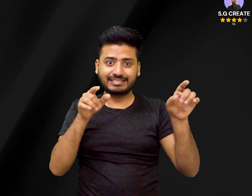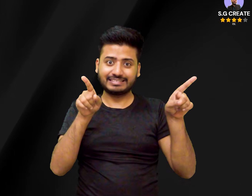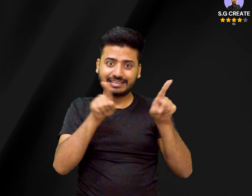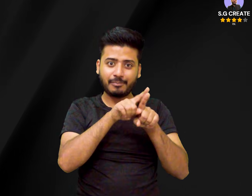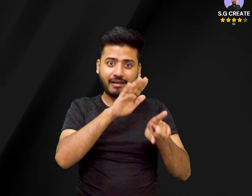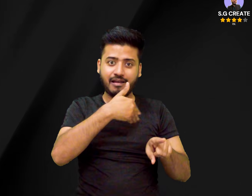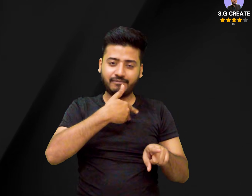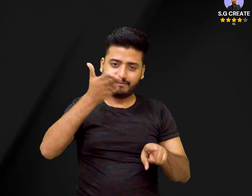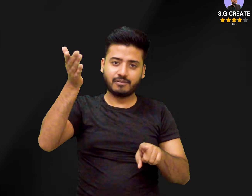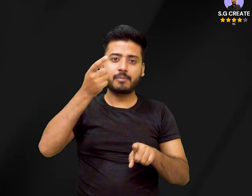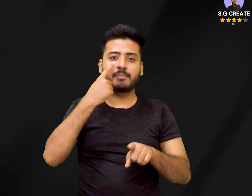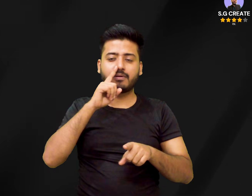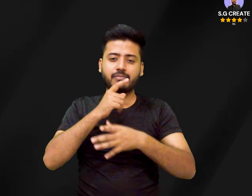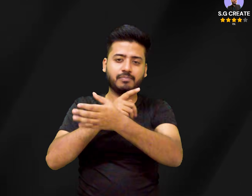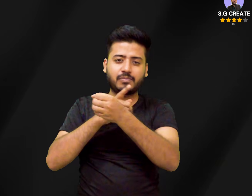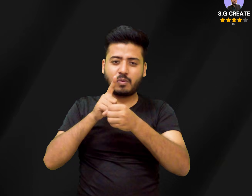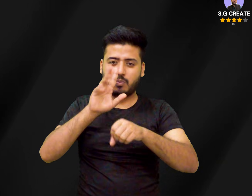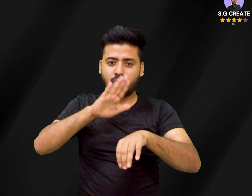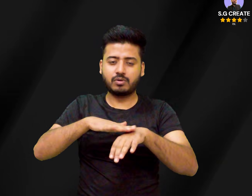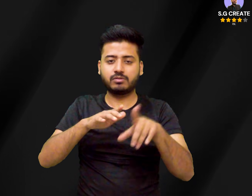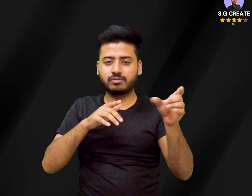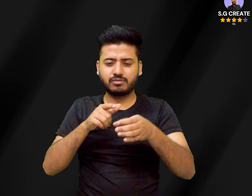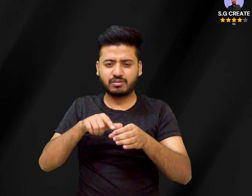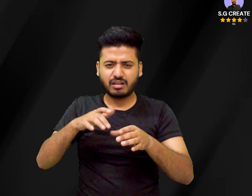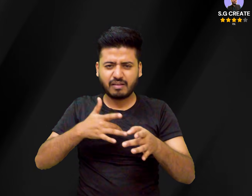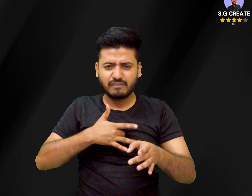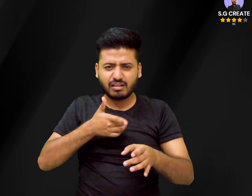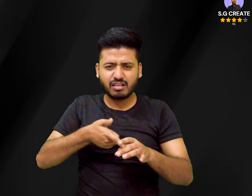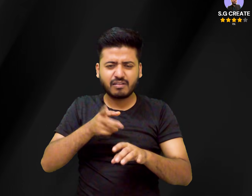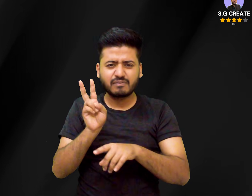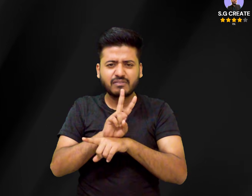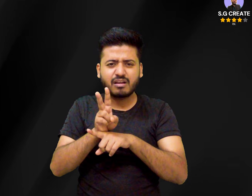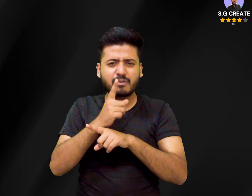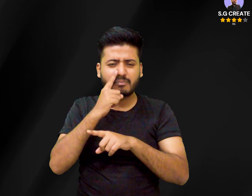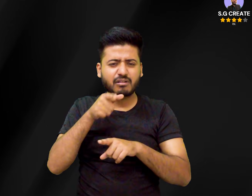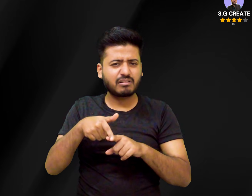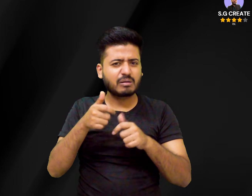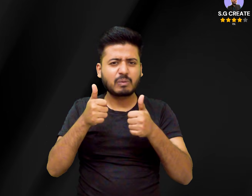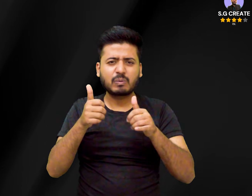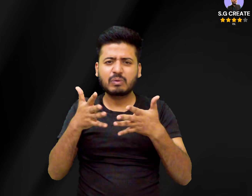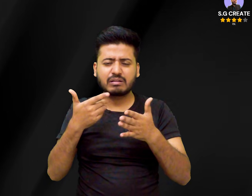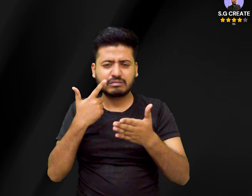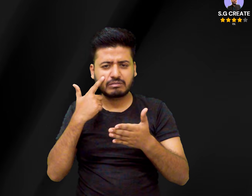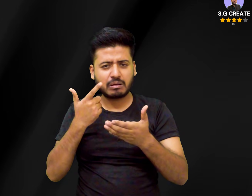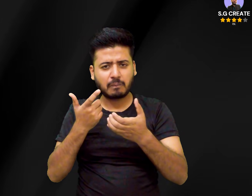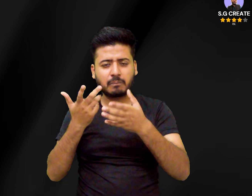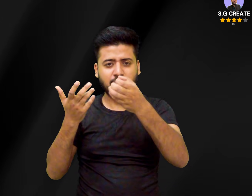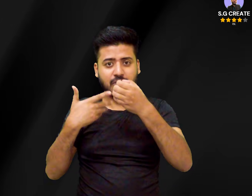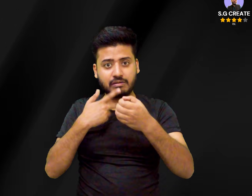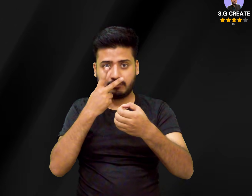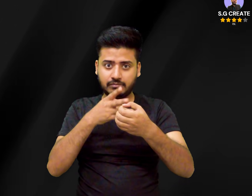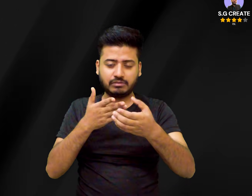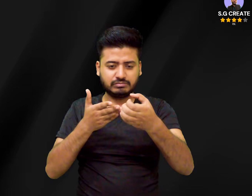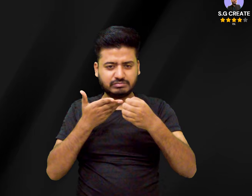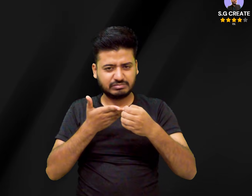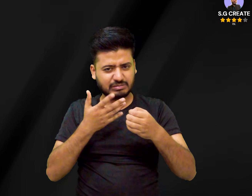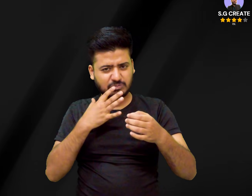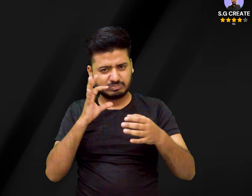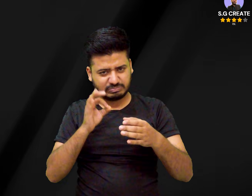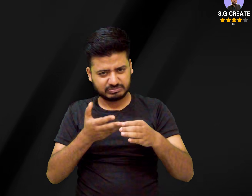cold-pressed coconut oils. As an AI, I don't use products myself or have personal preferences like humans do, so I can't share which